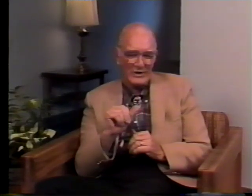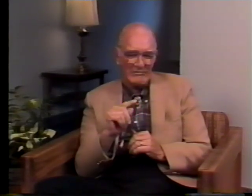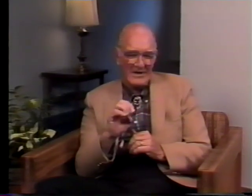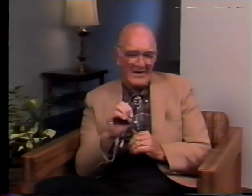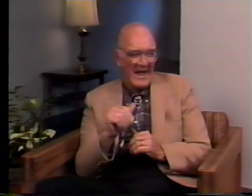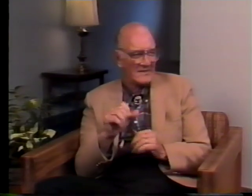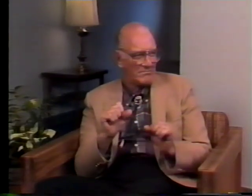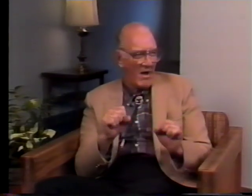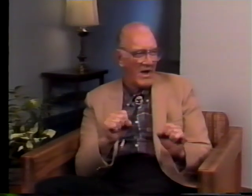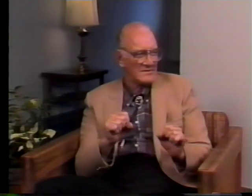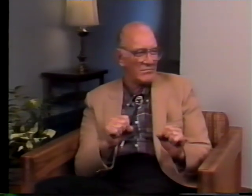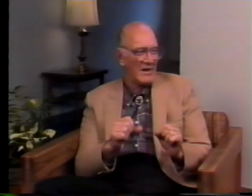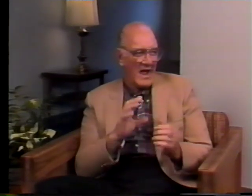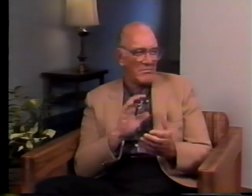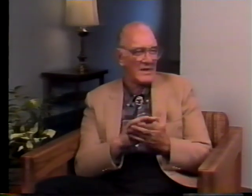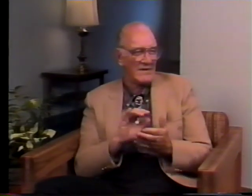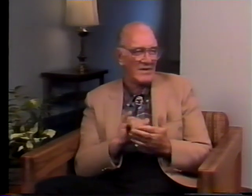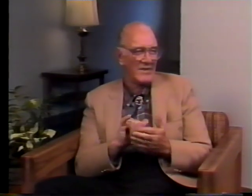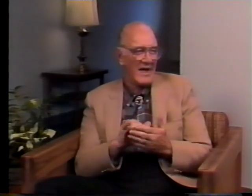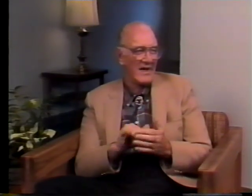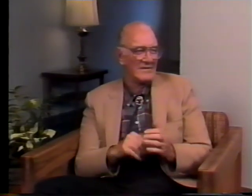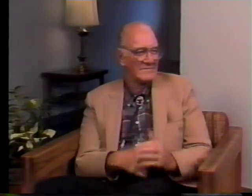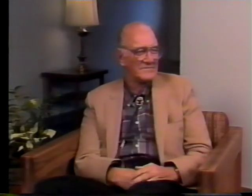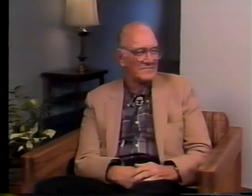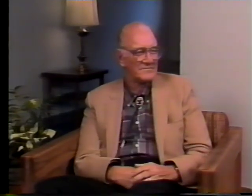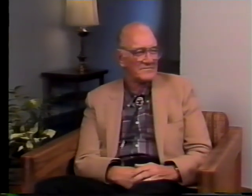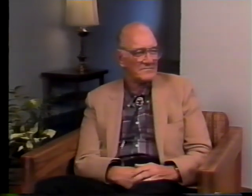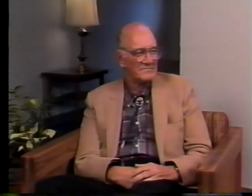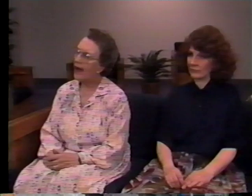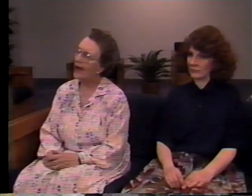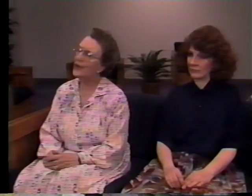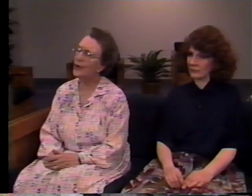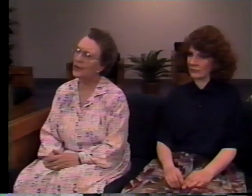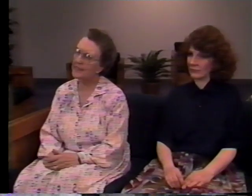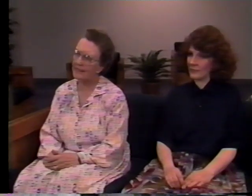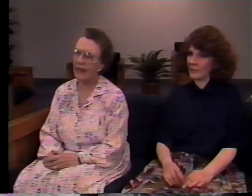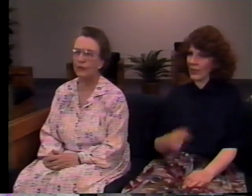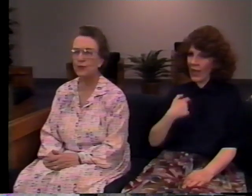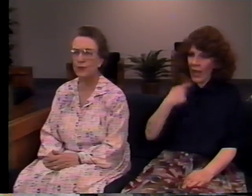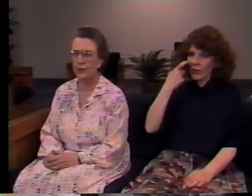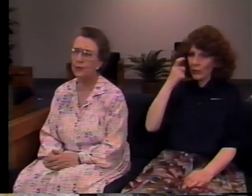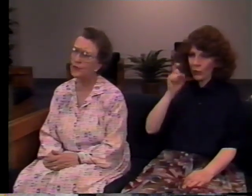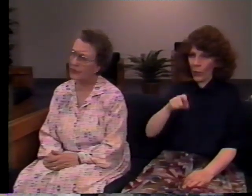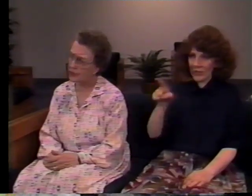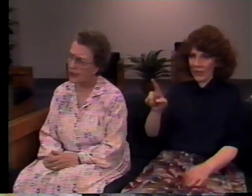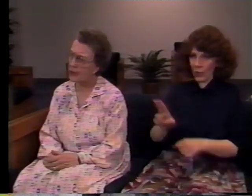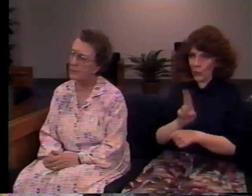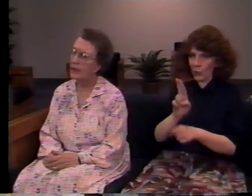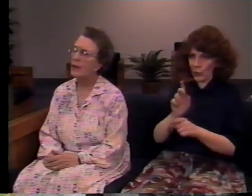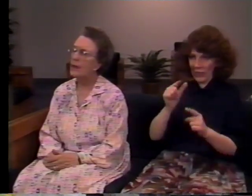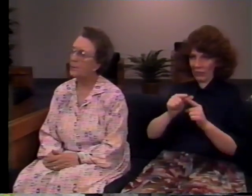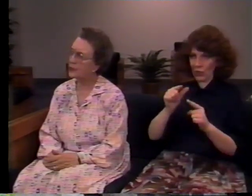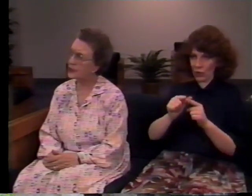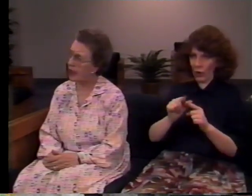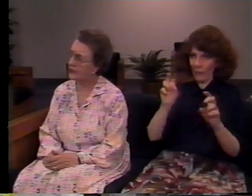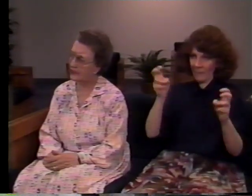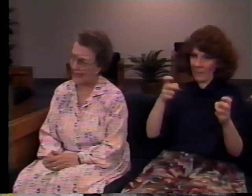literate as possible. I believe in that. I noticed that you used the term